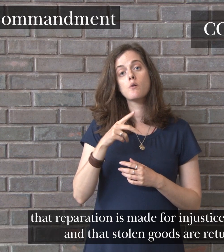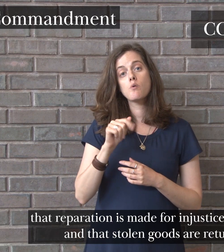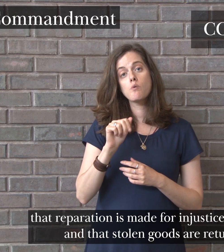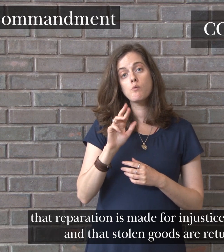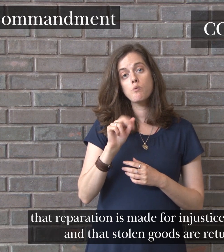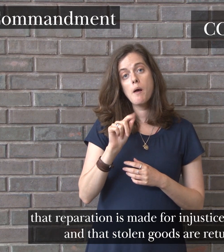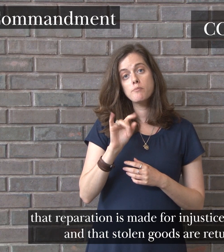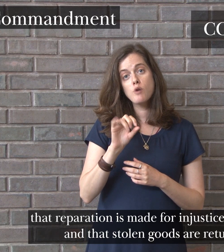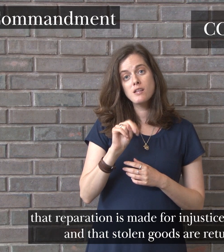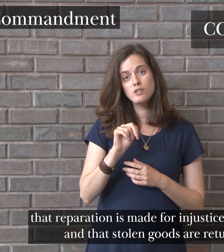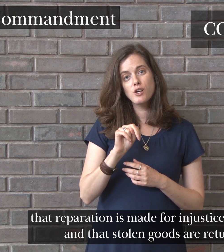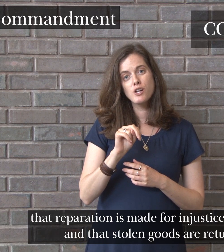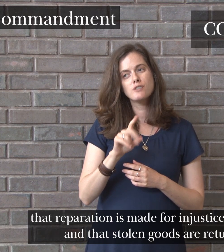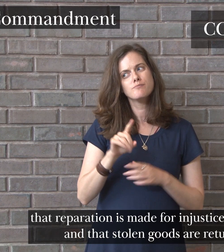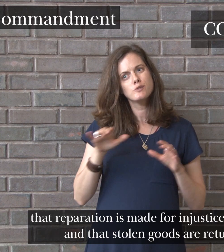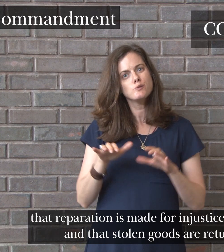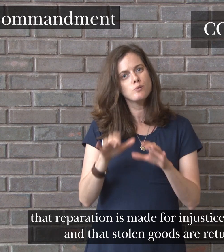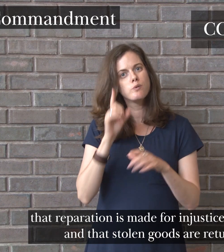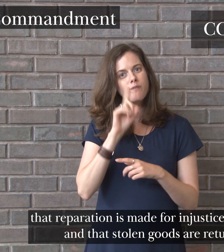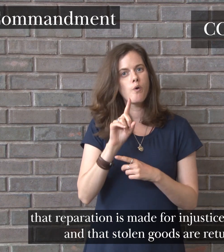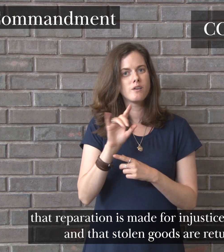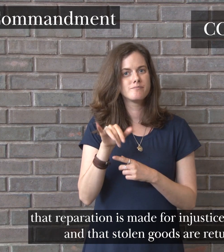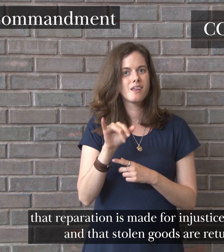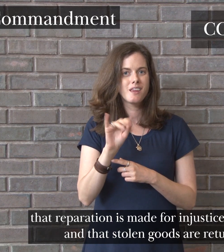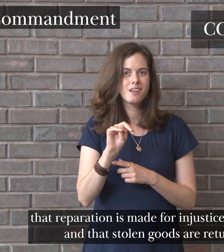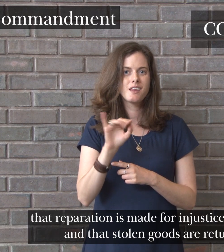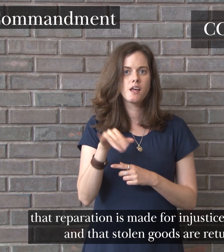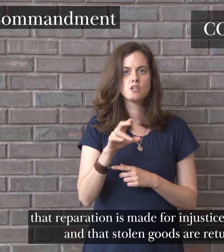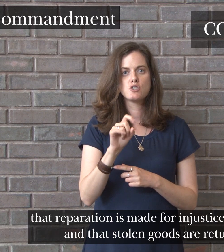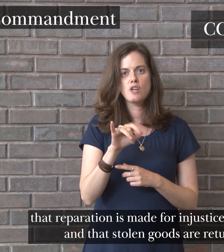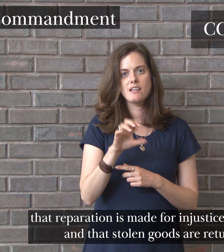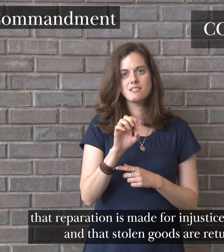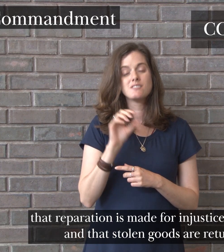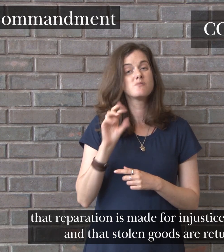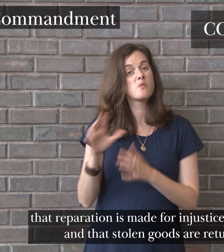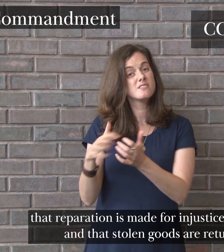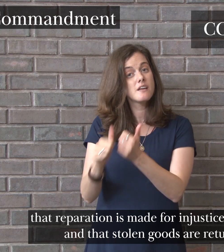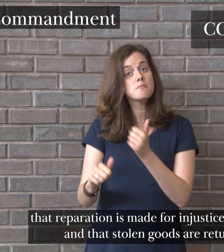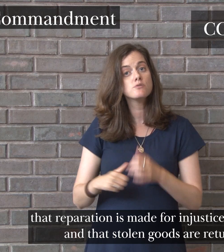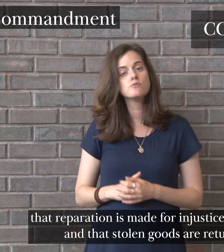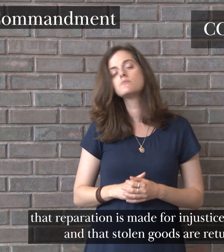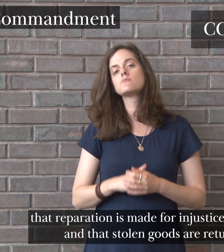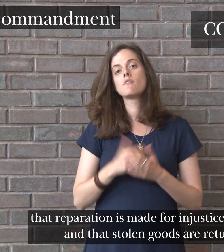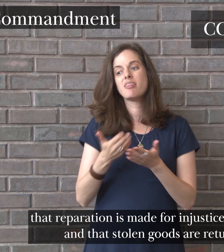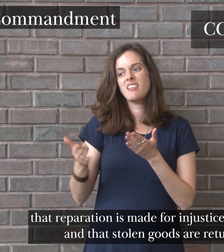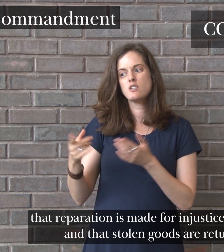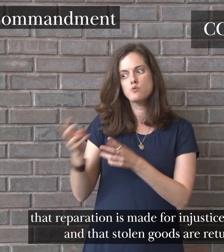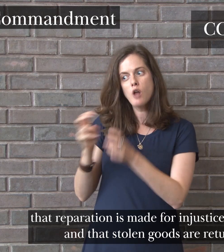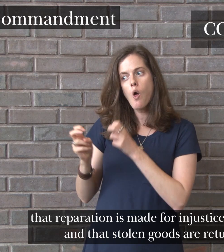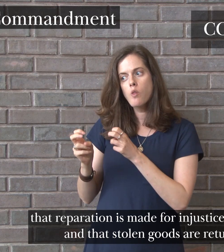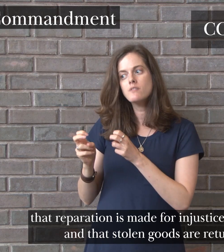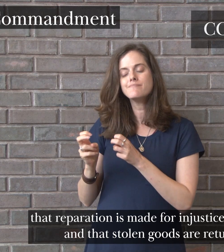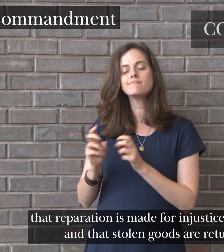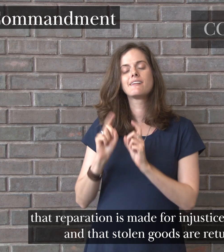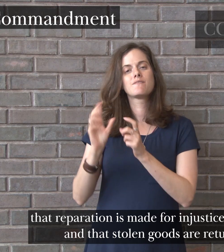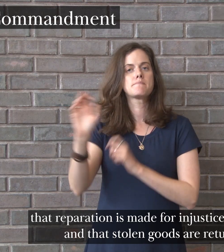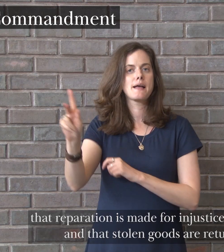That reparation is made for injustice or damage, and that stolen goods are returned.